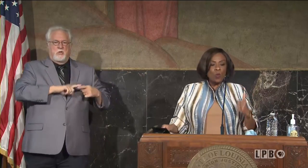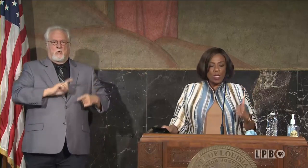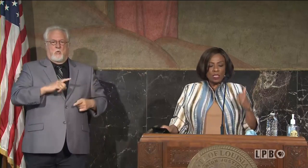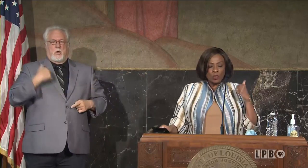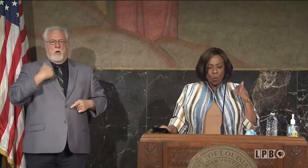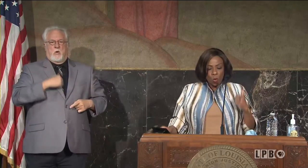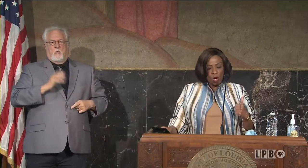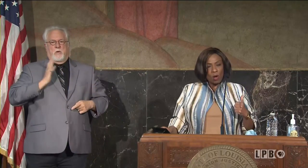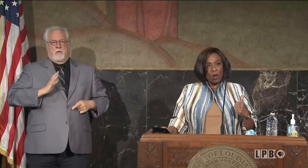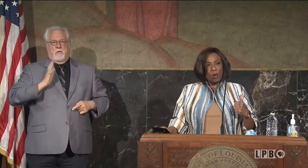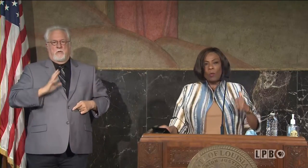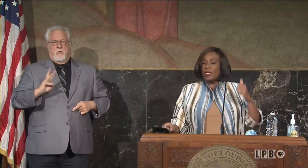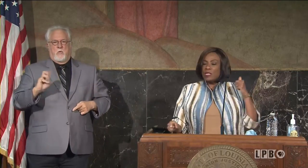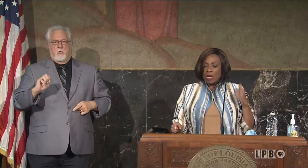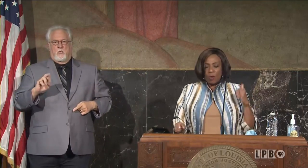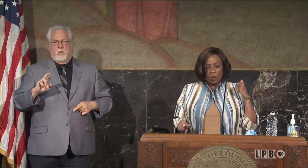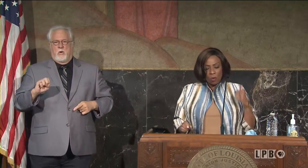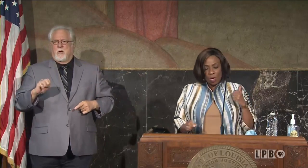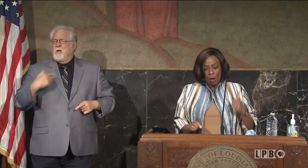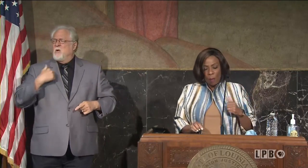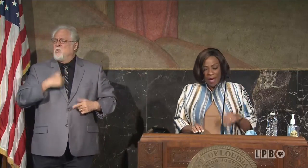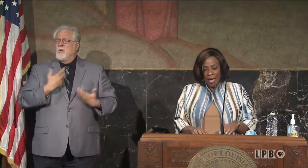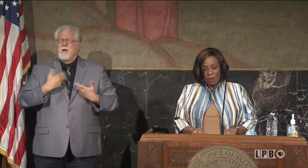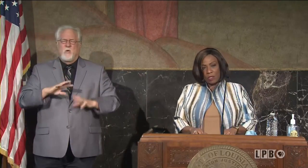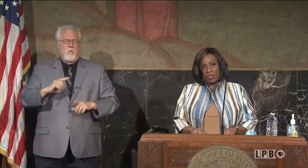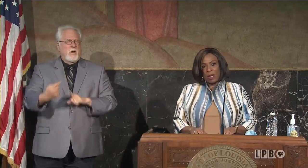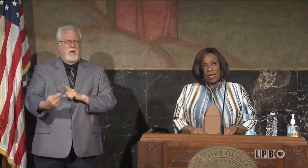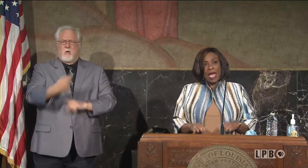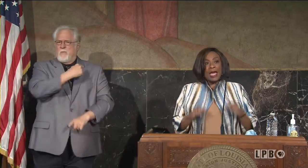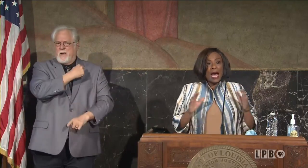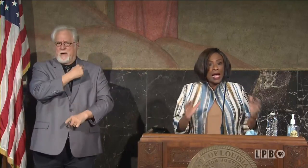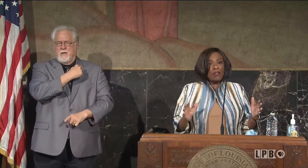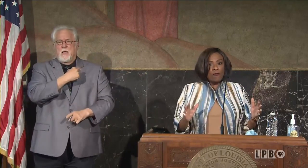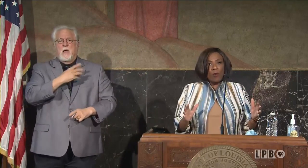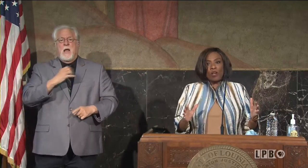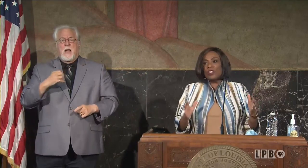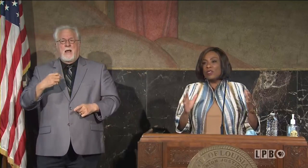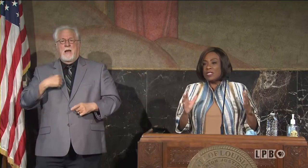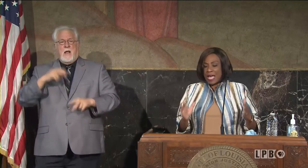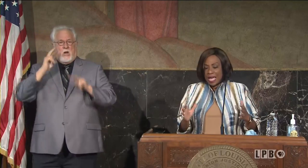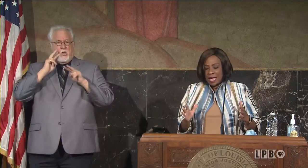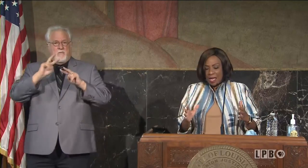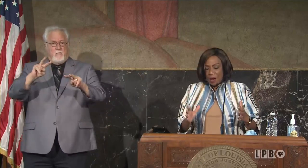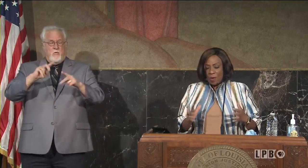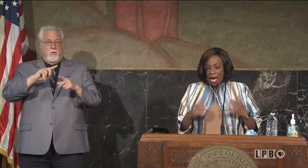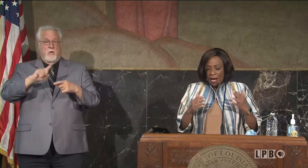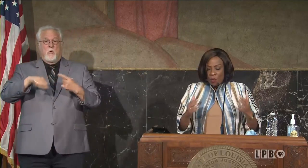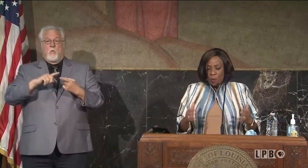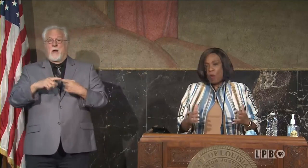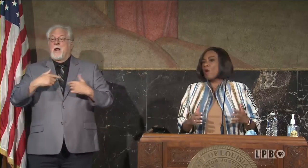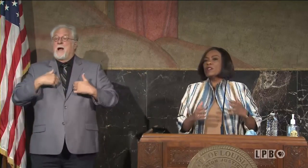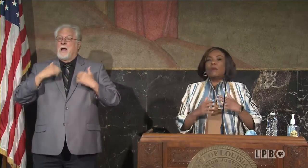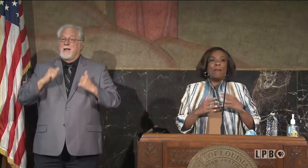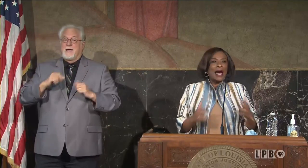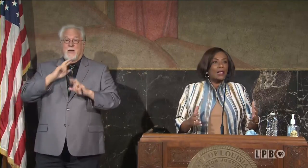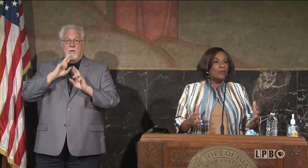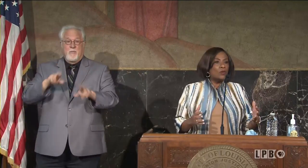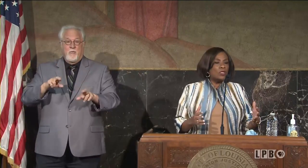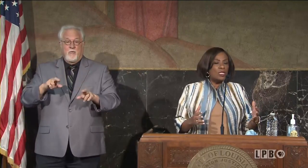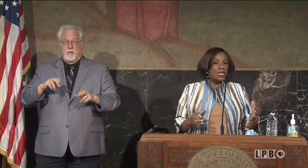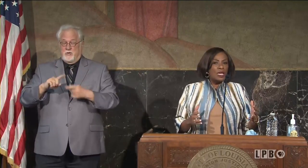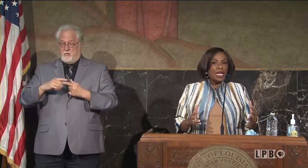we once were. We don't want to go backwards. And I look forward to the day when I can report to